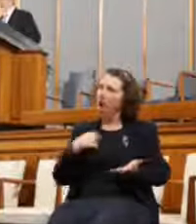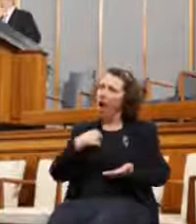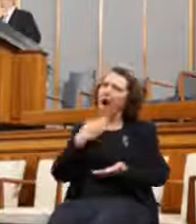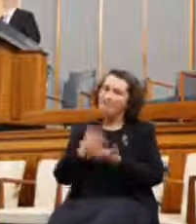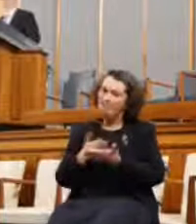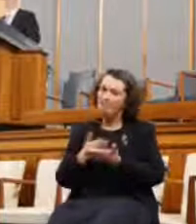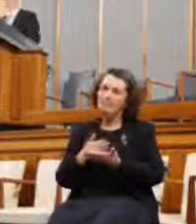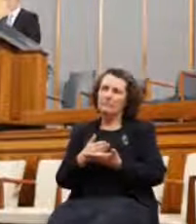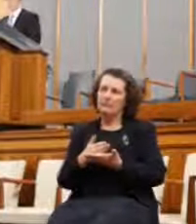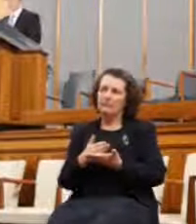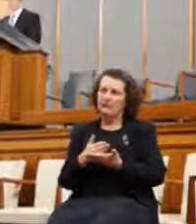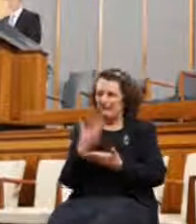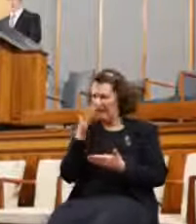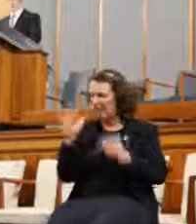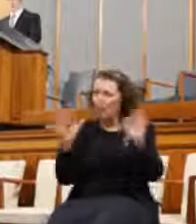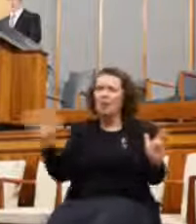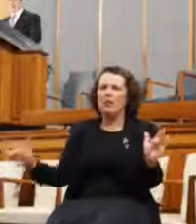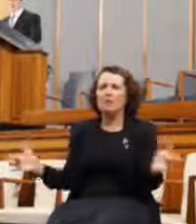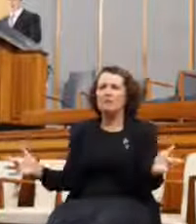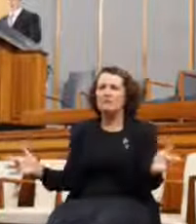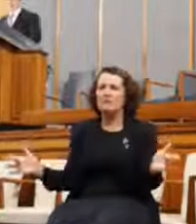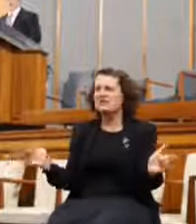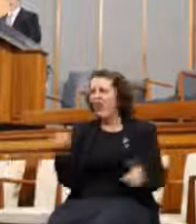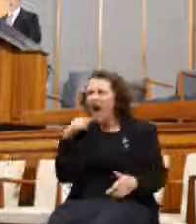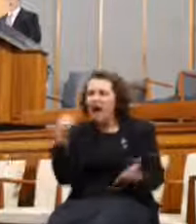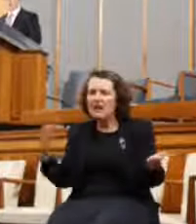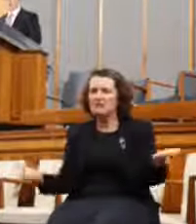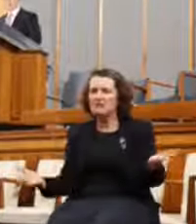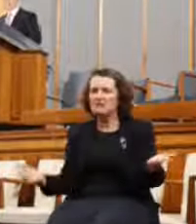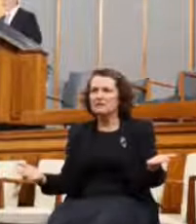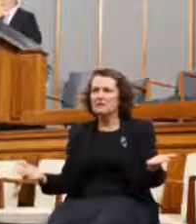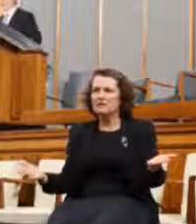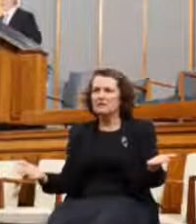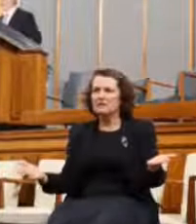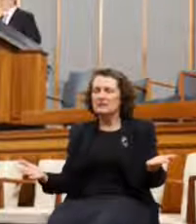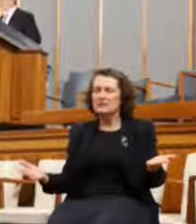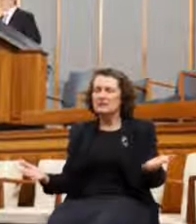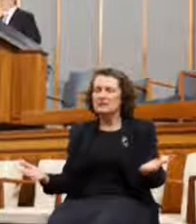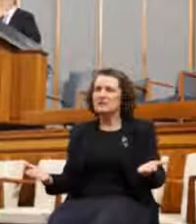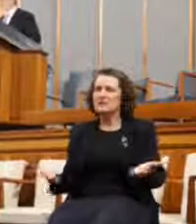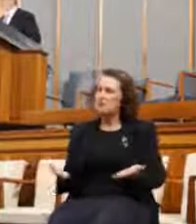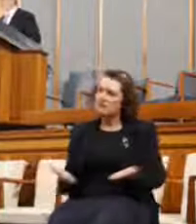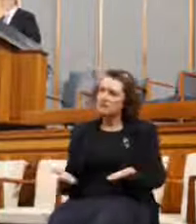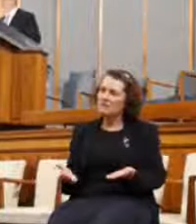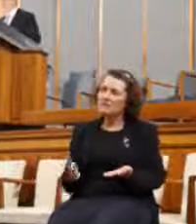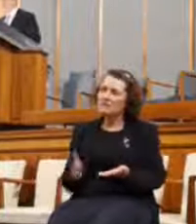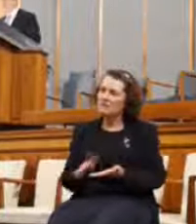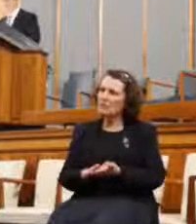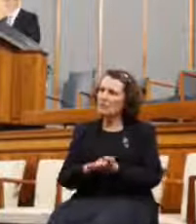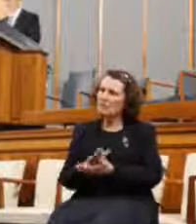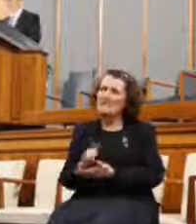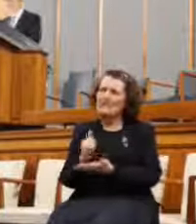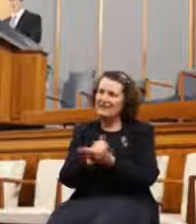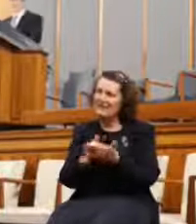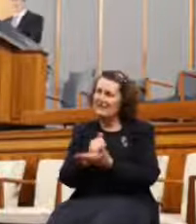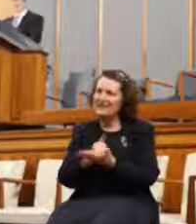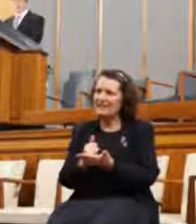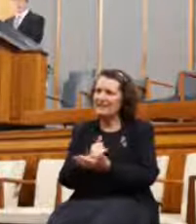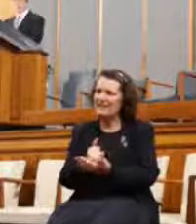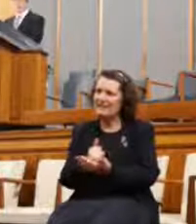our condition, as well as a series of events and actions. Sin,